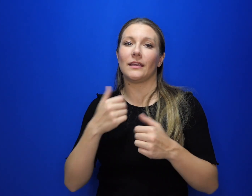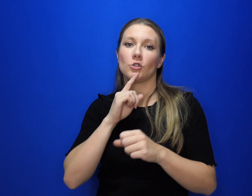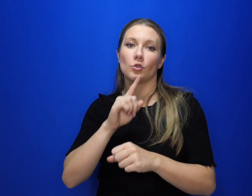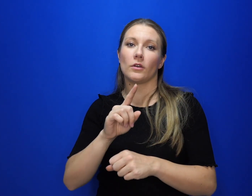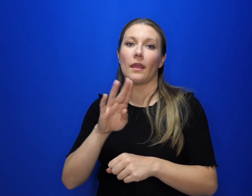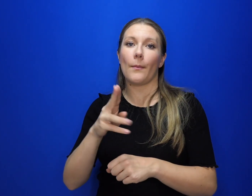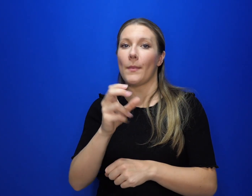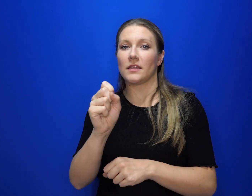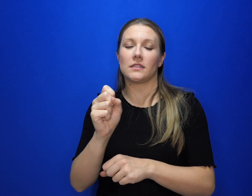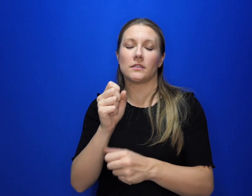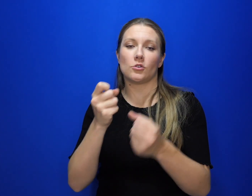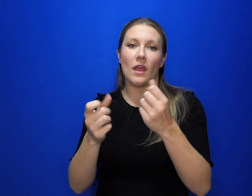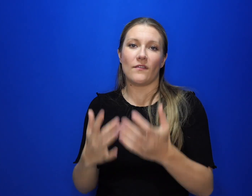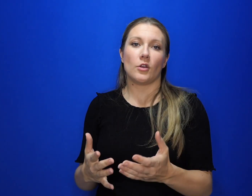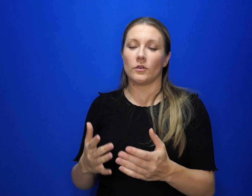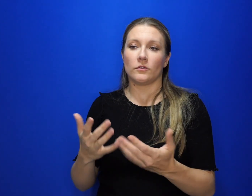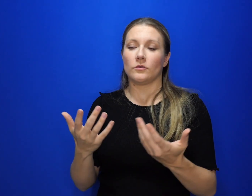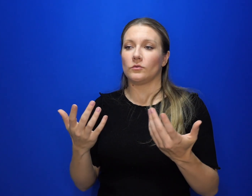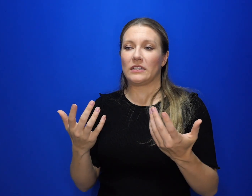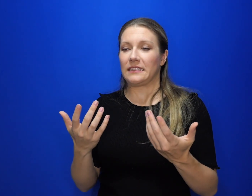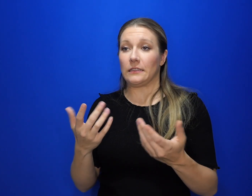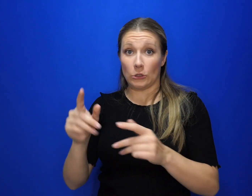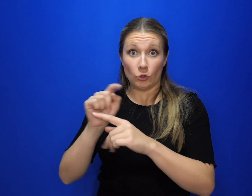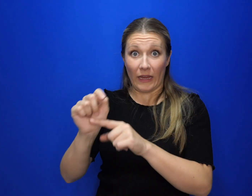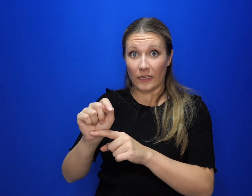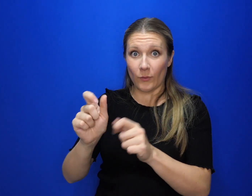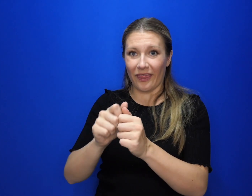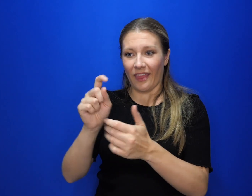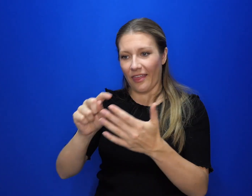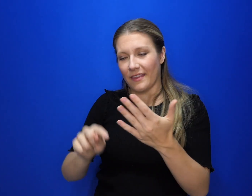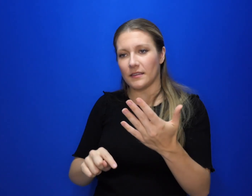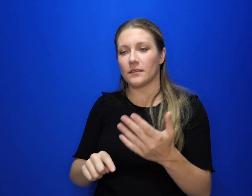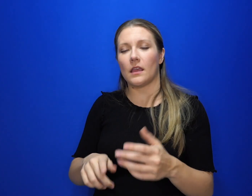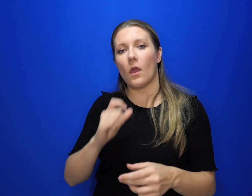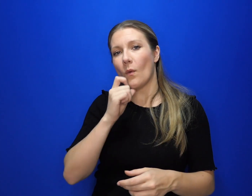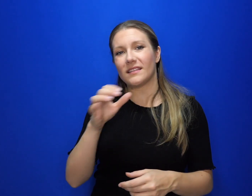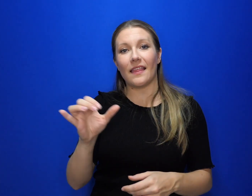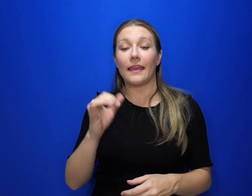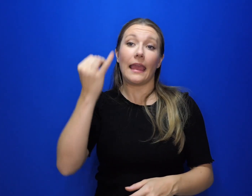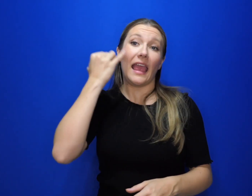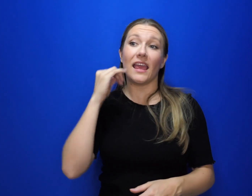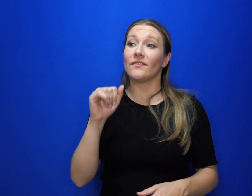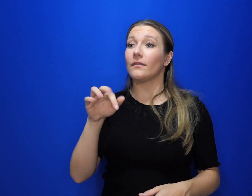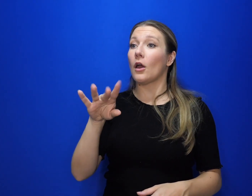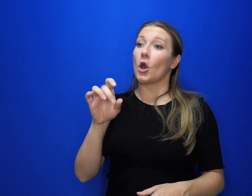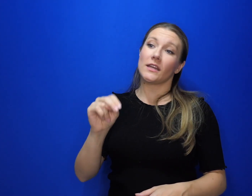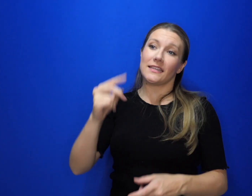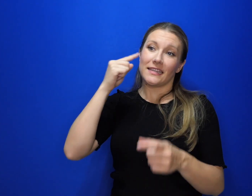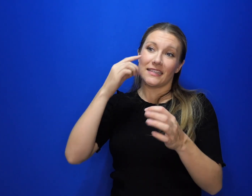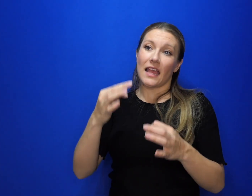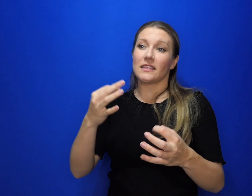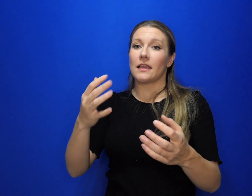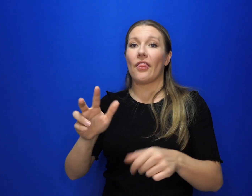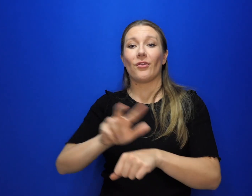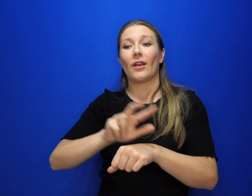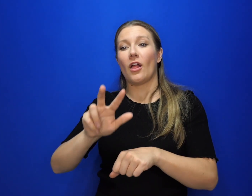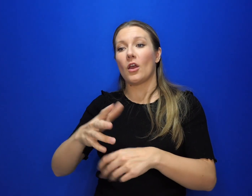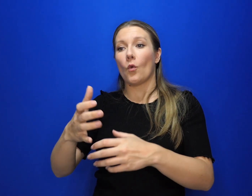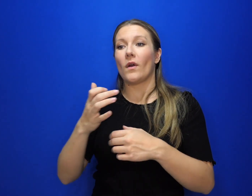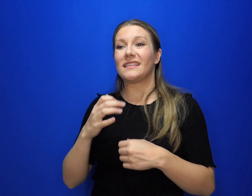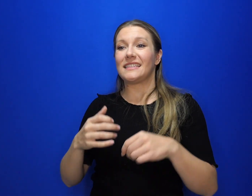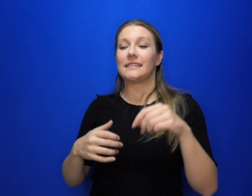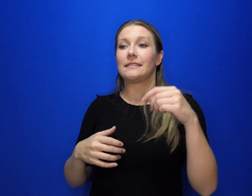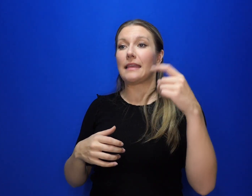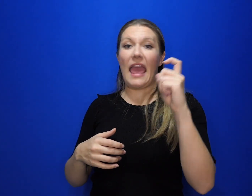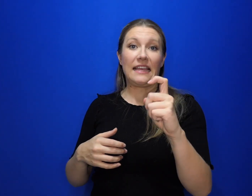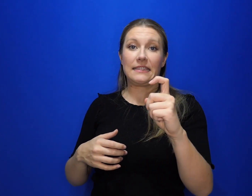like that. Yeah. It wasn't like if Arden decides at 3 p.m. that she wants to X, then you